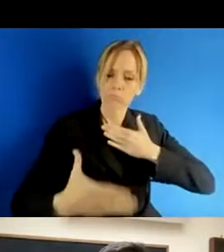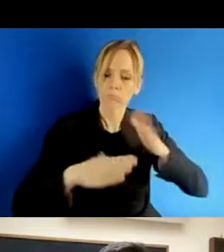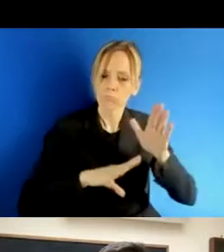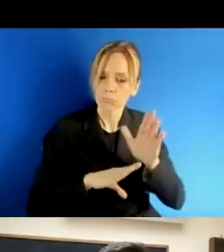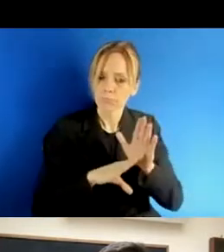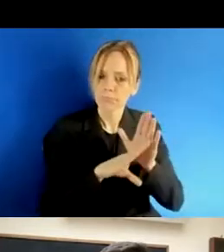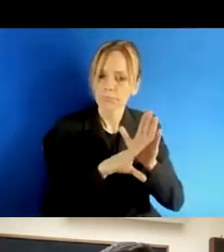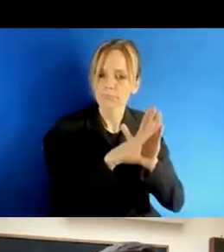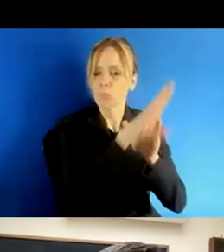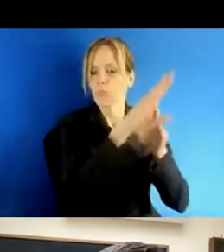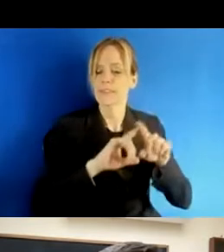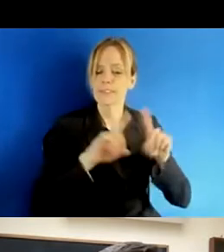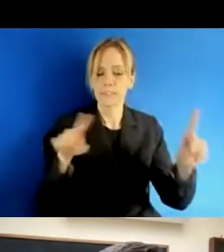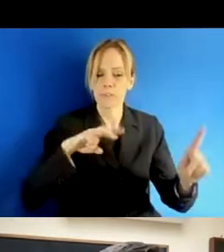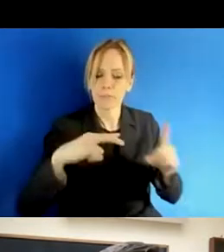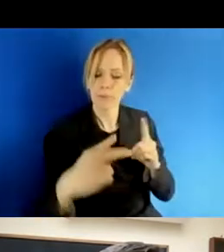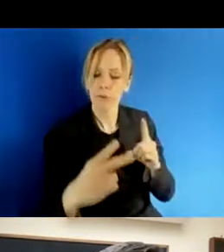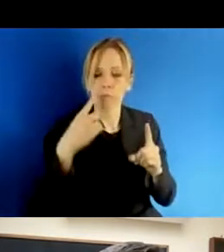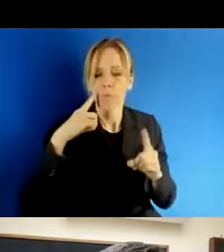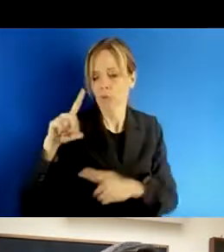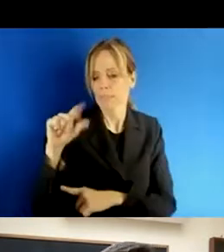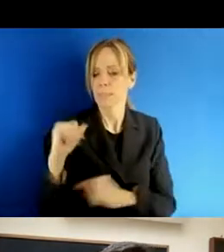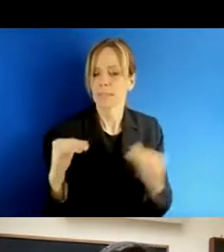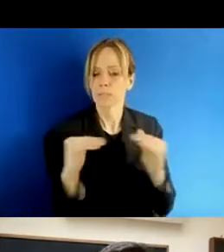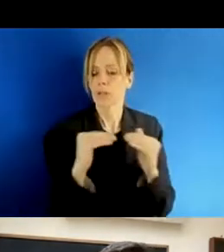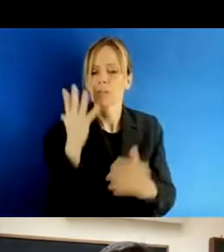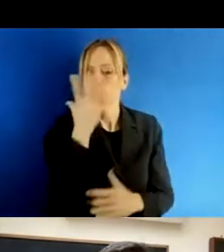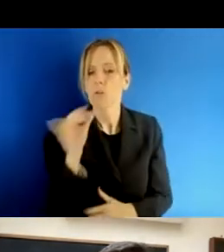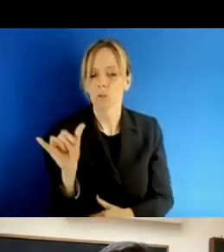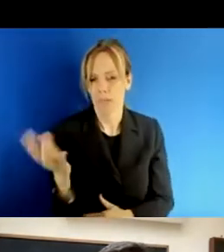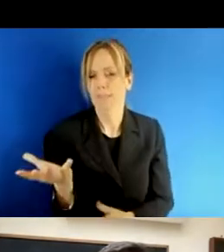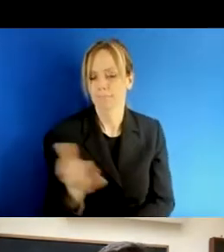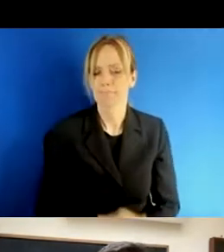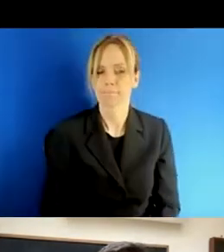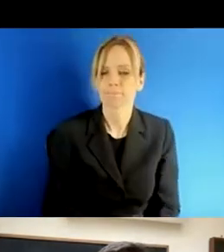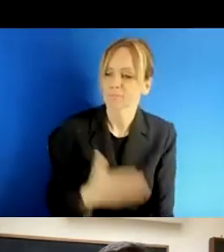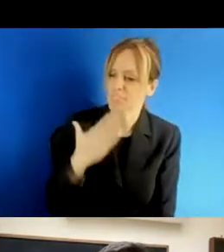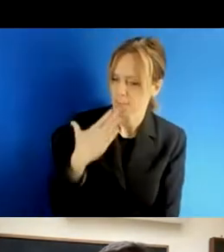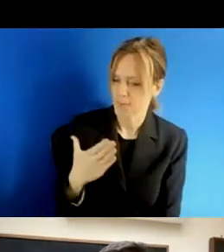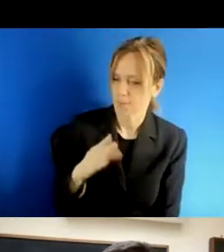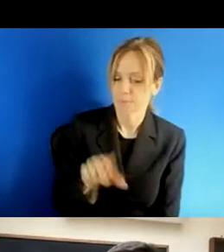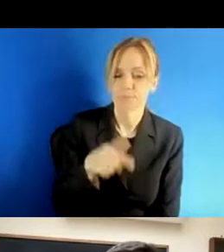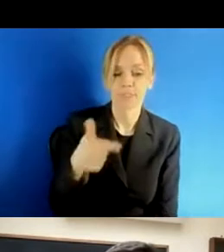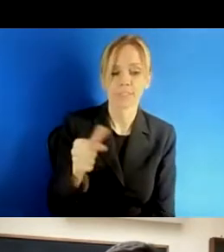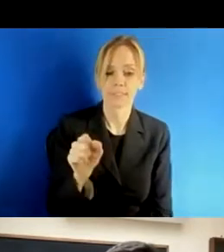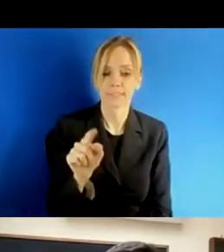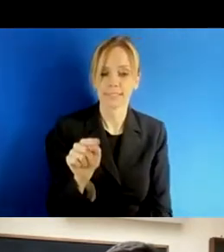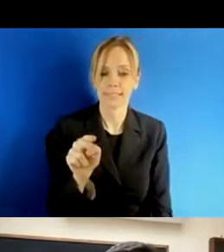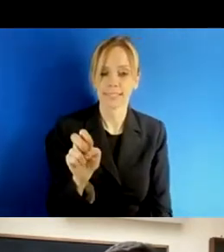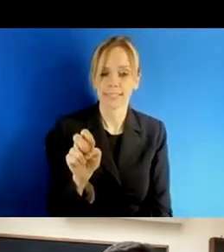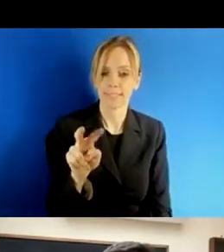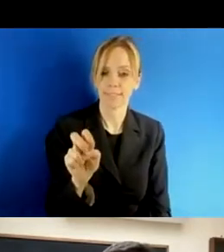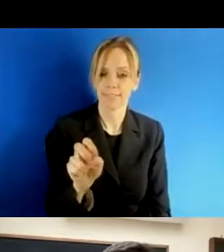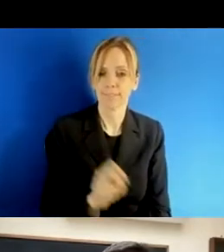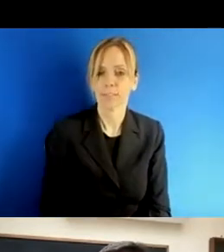idea of what disability justice looks like. Wonderful, thank you. Steve, you're next on my line